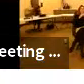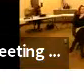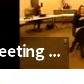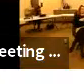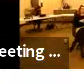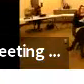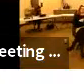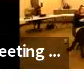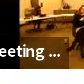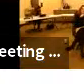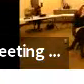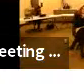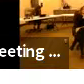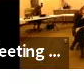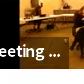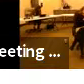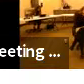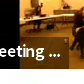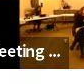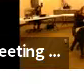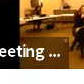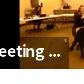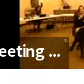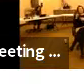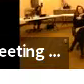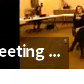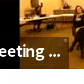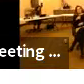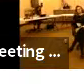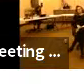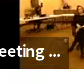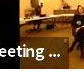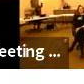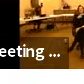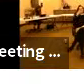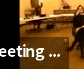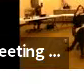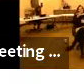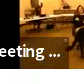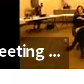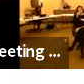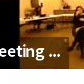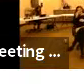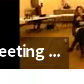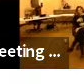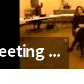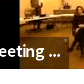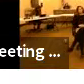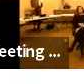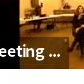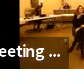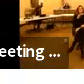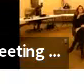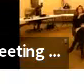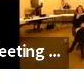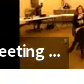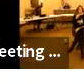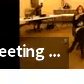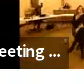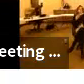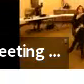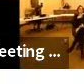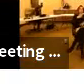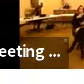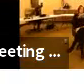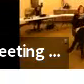distribution component. It is in the industrial with specific zone. I think it's important to point out that if we were proposing,